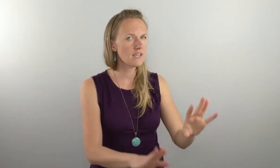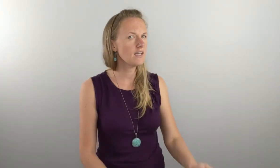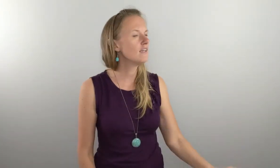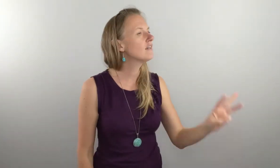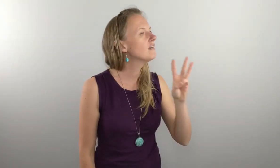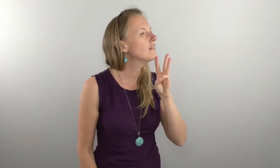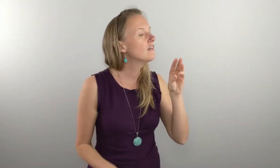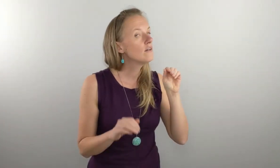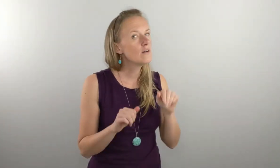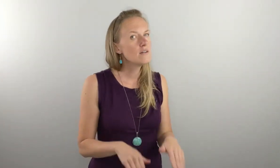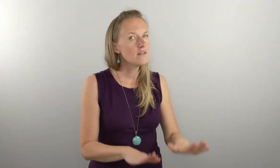okay?